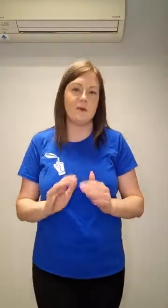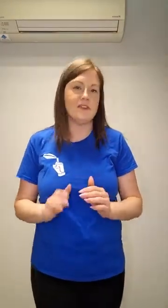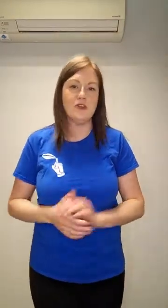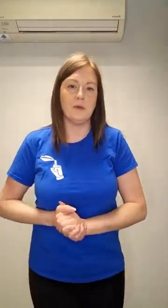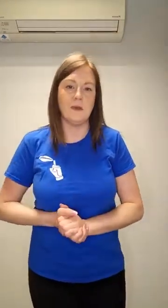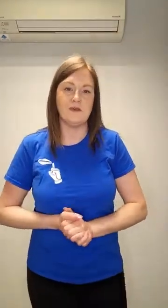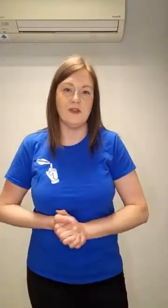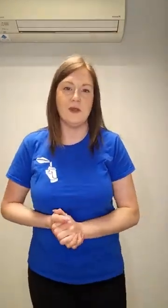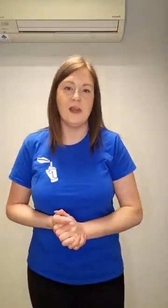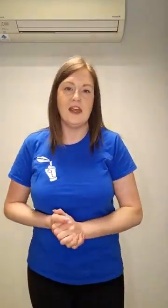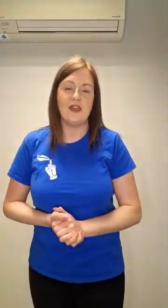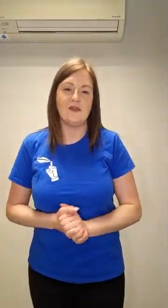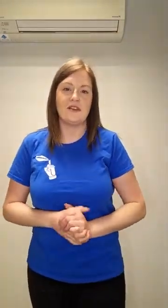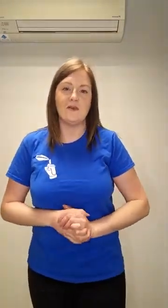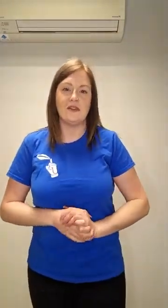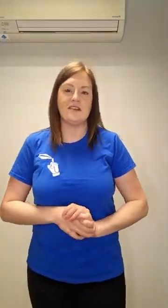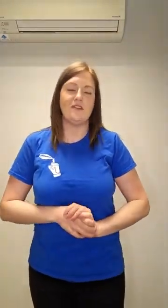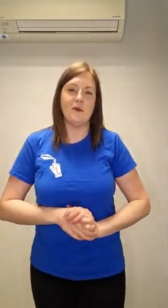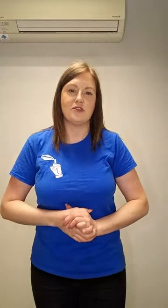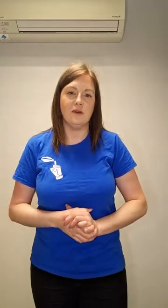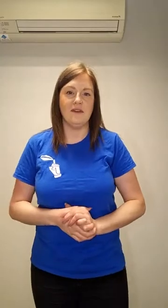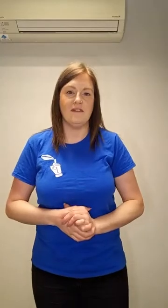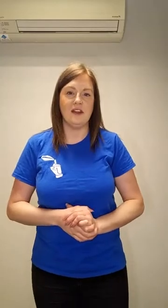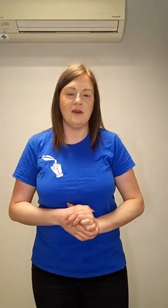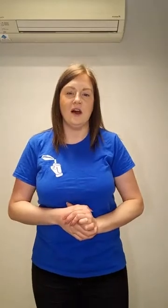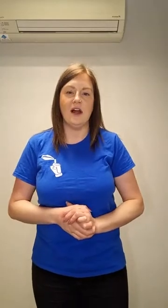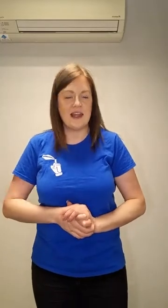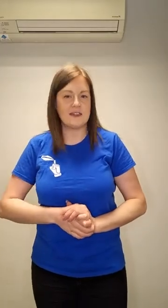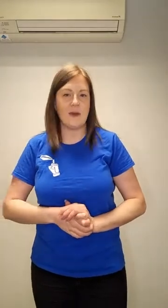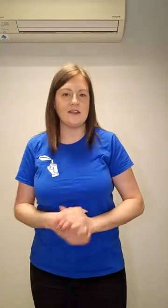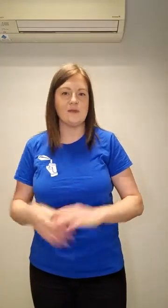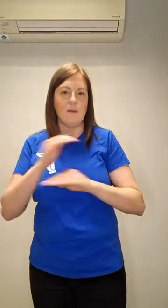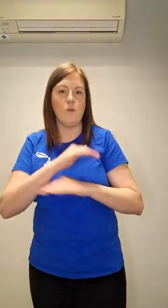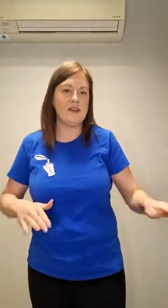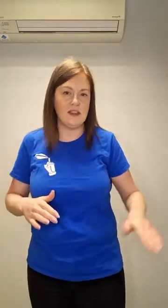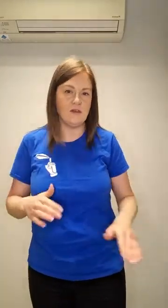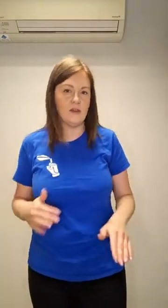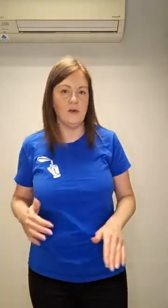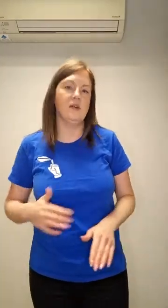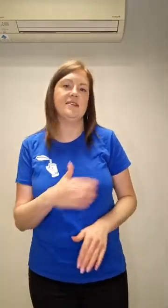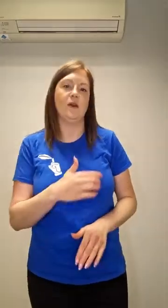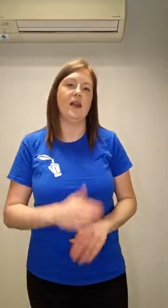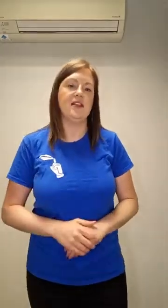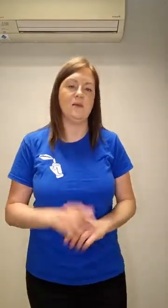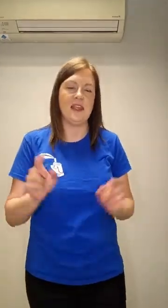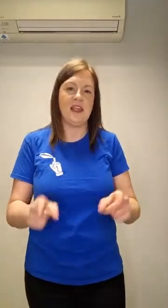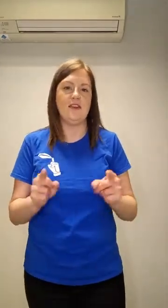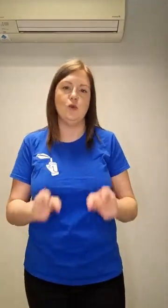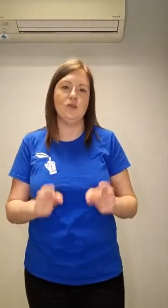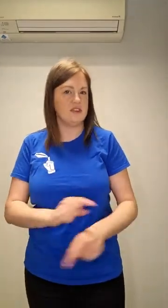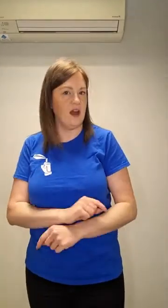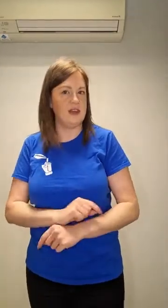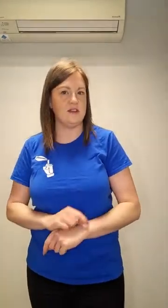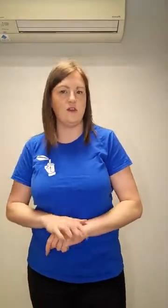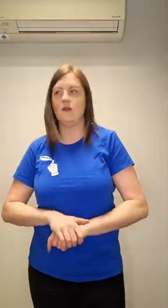pretty sure most of you that have stuck with us and have watched all of our videos are experts. So I'm whizzing through them all nice and quickly so we can get to the signs that you can